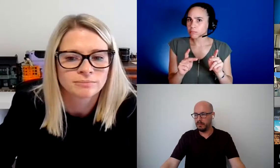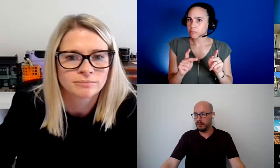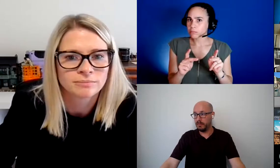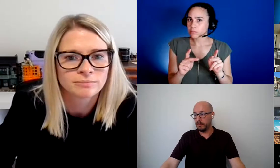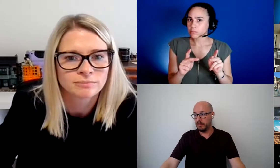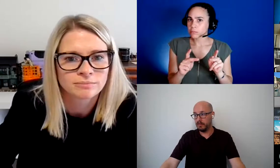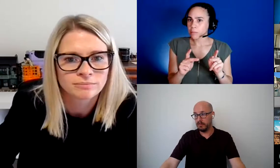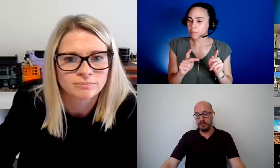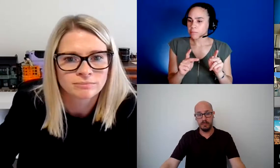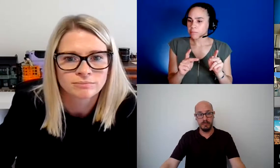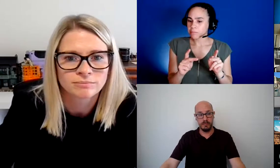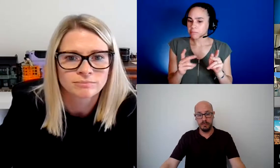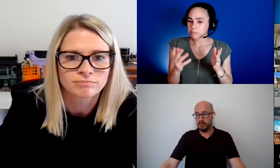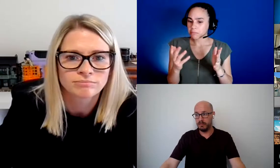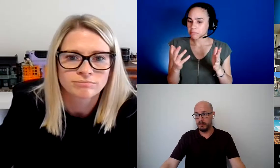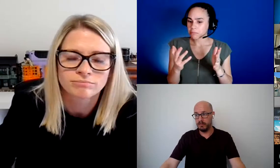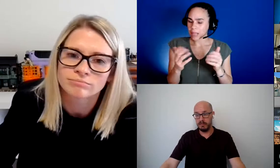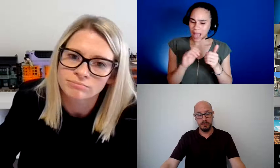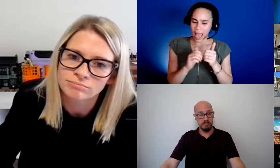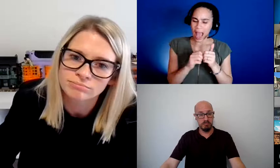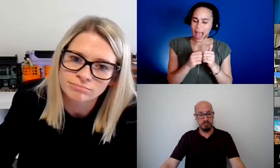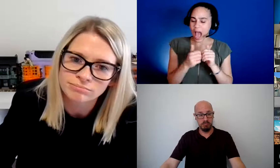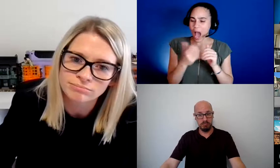general, to learn more about how we can be better allies and advocates?